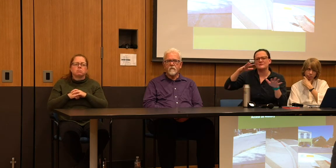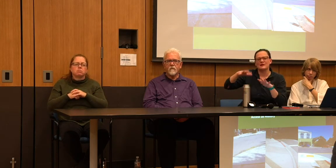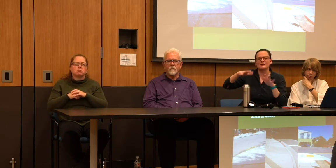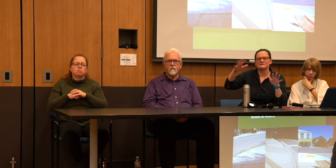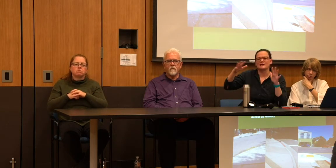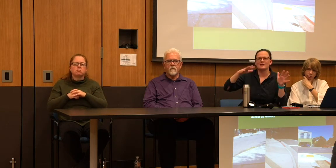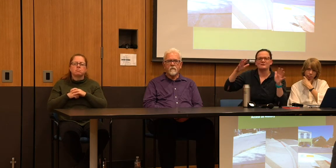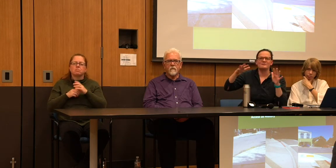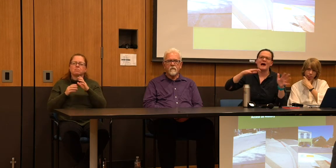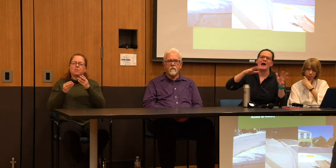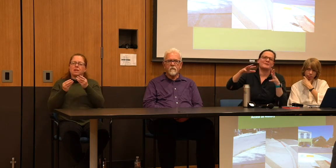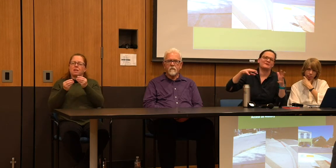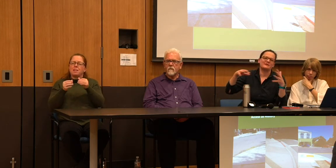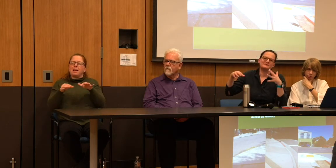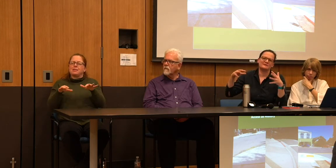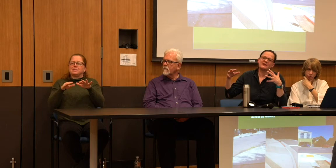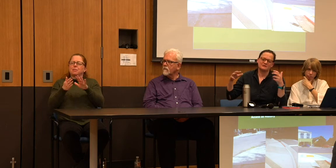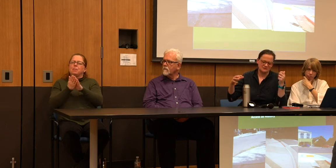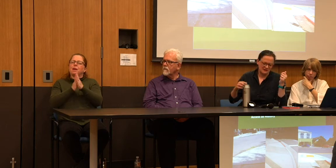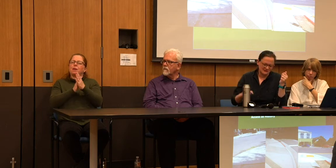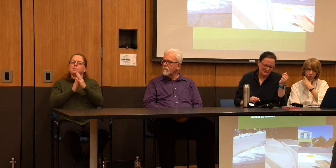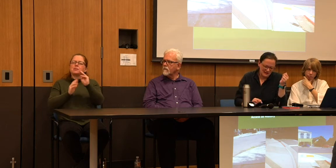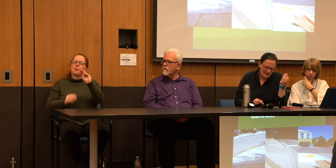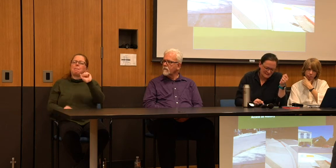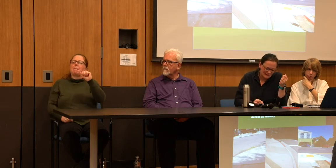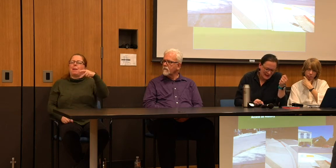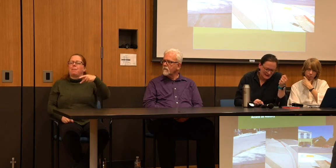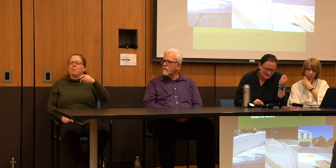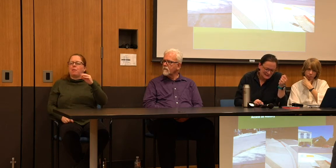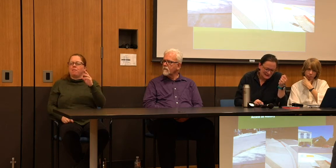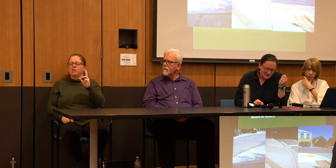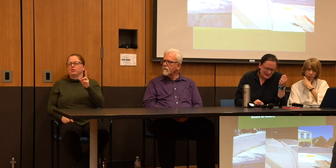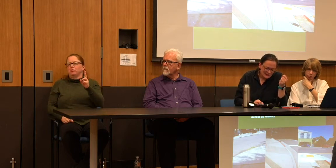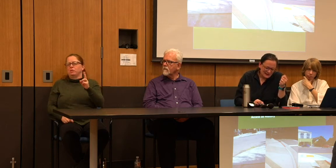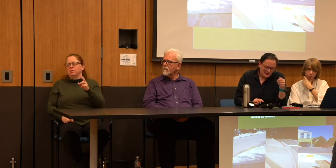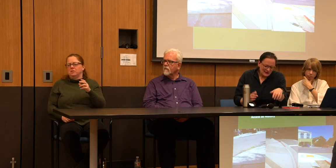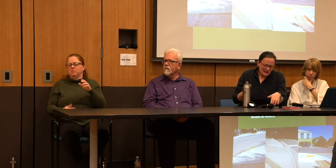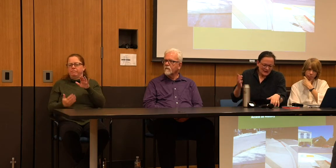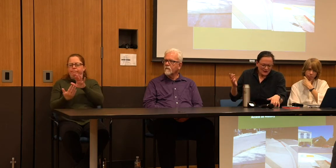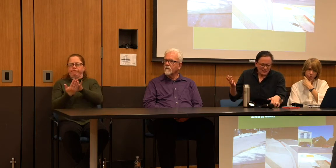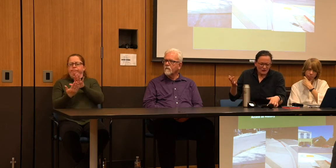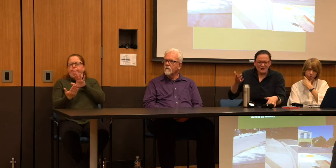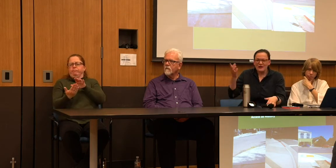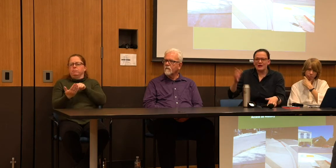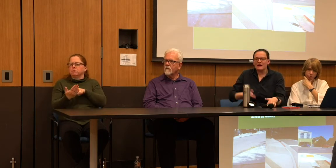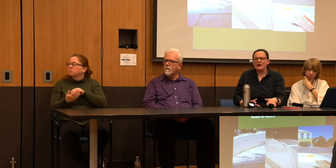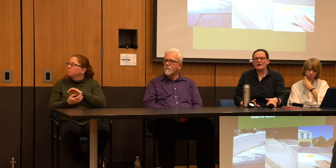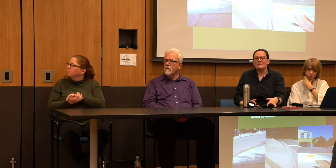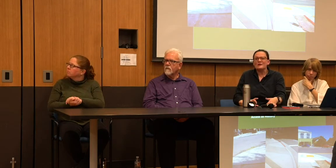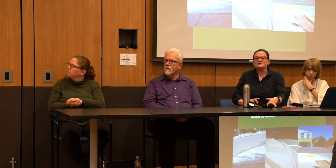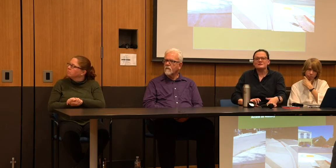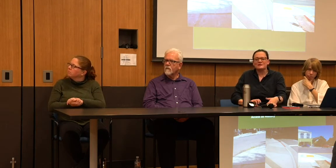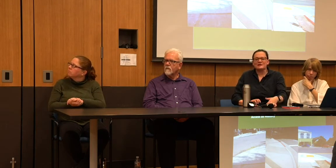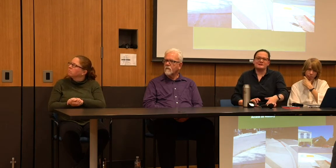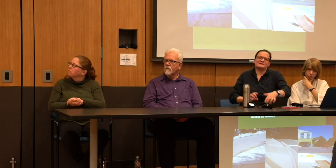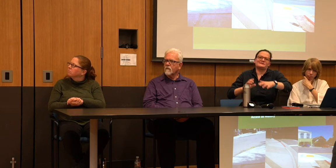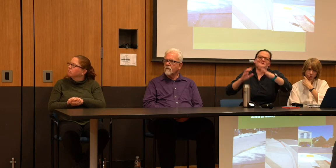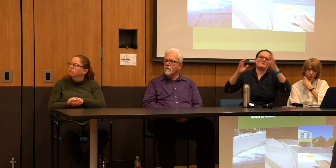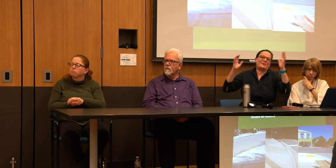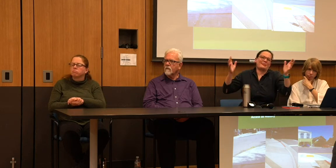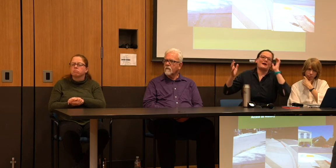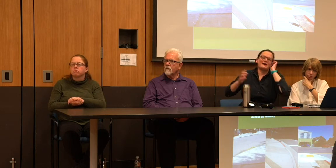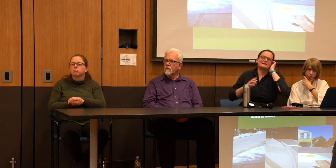know, in a way, the landscape becomes a kind of map of these different histories. And you know, most of